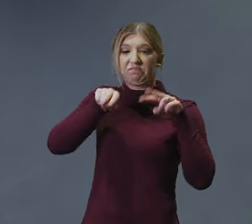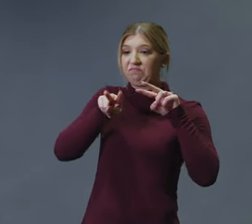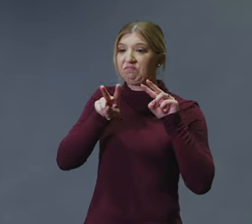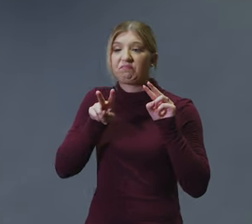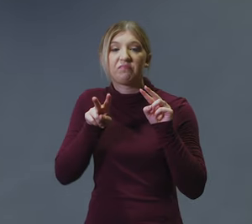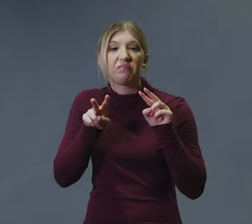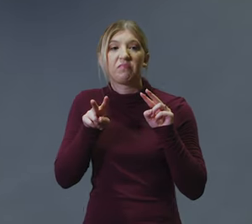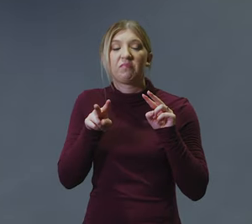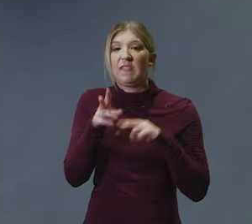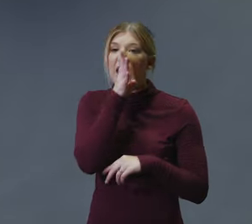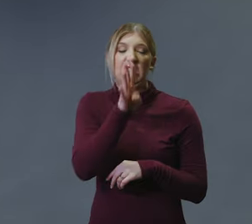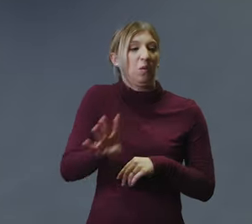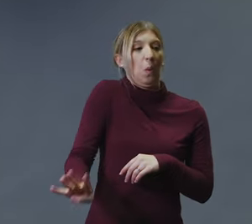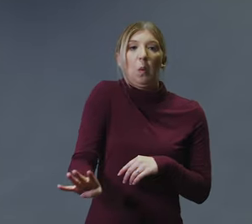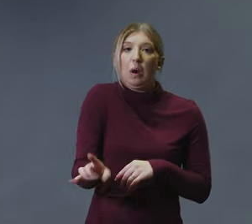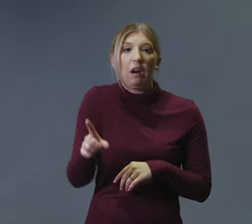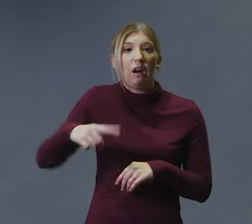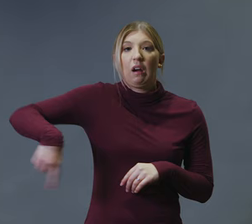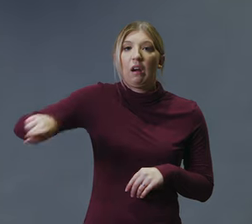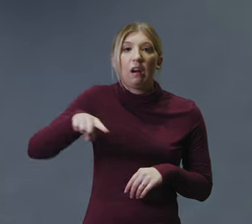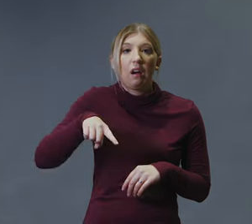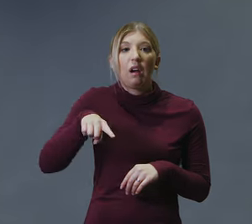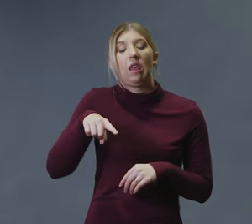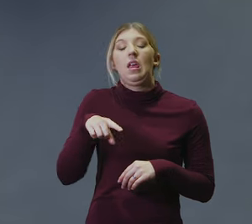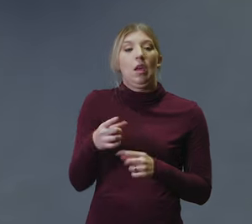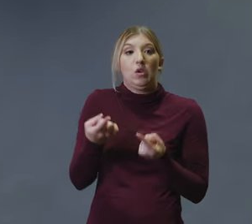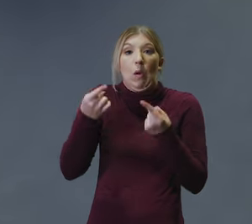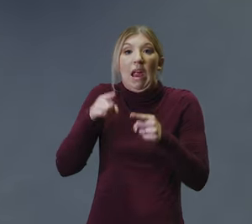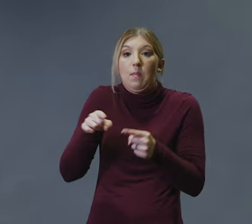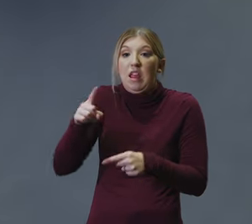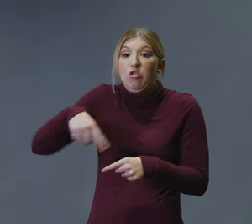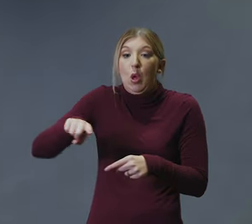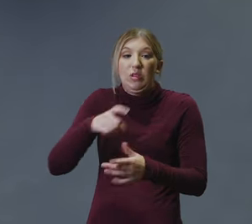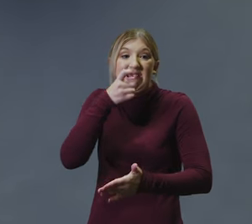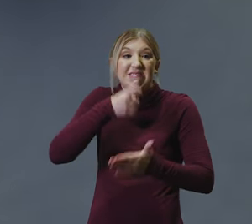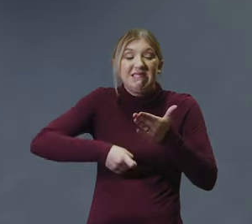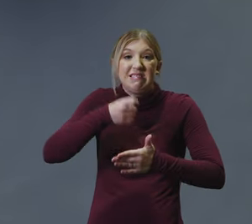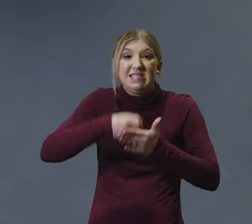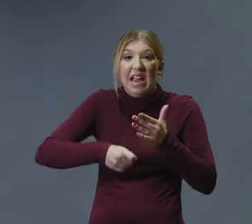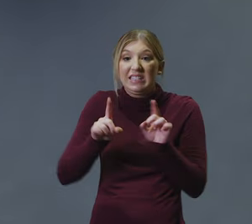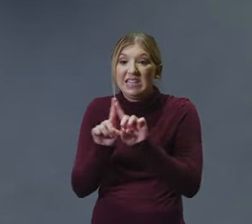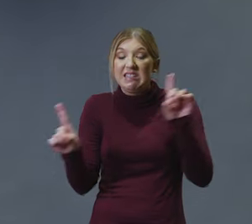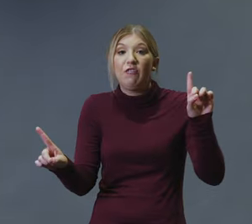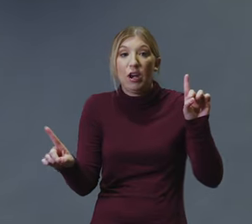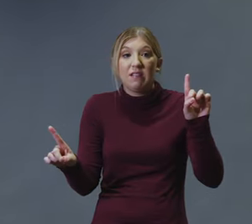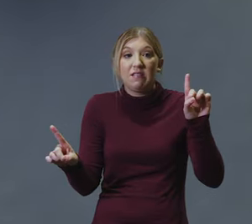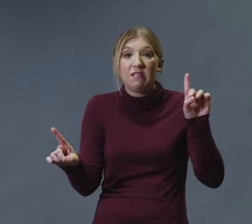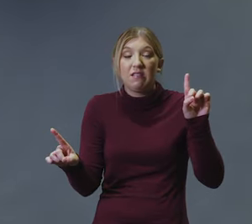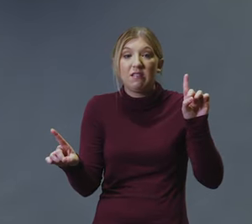over those individuals, and in the process of doing that, they taxed those individuals differently than those who were in